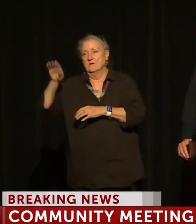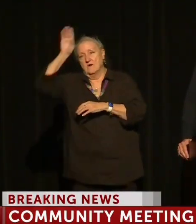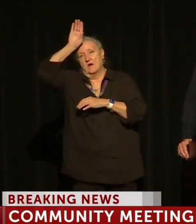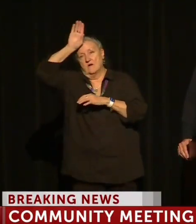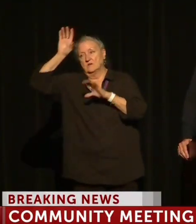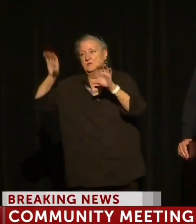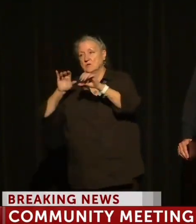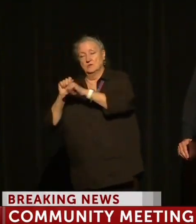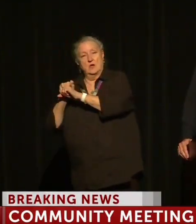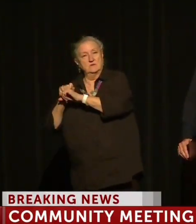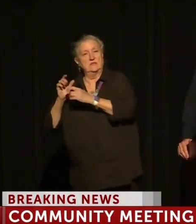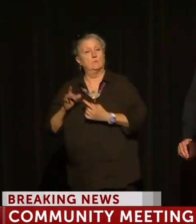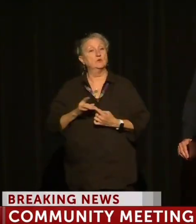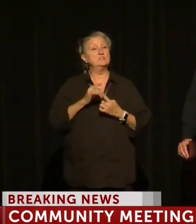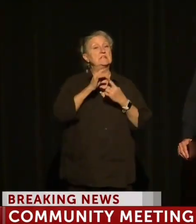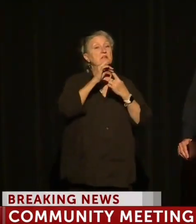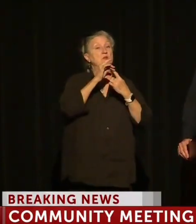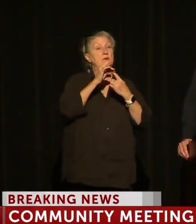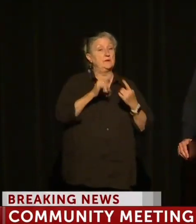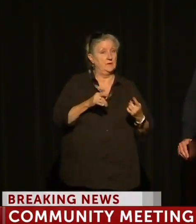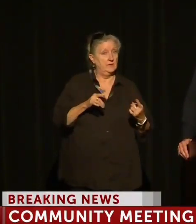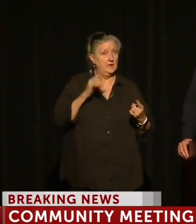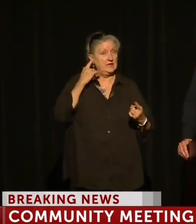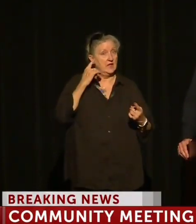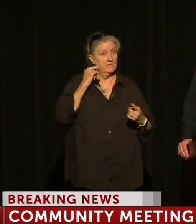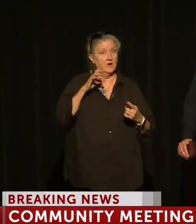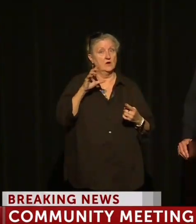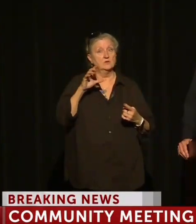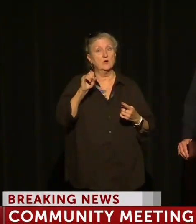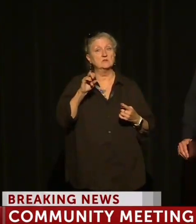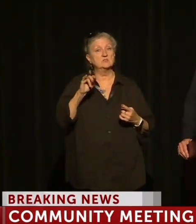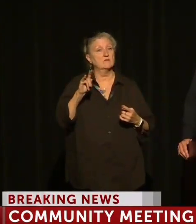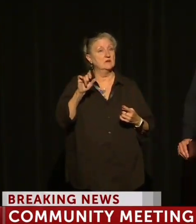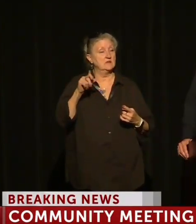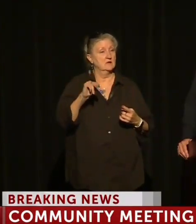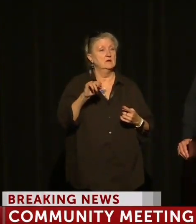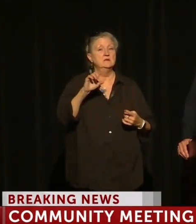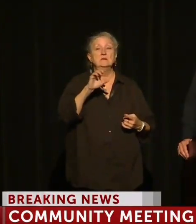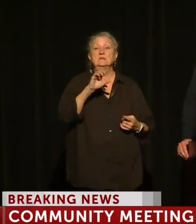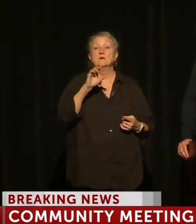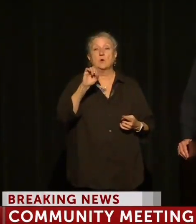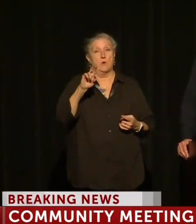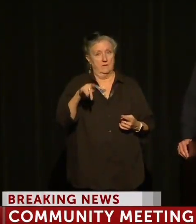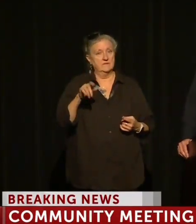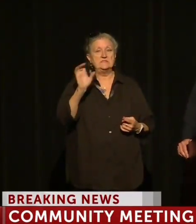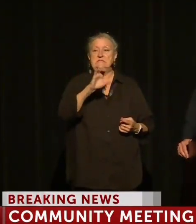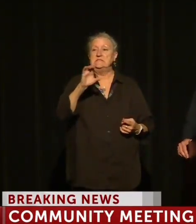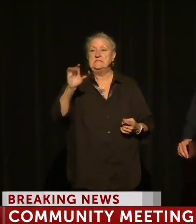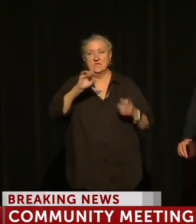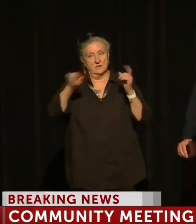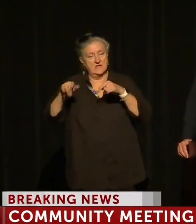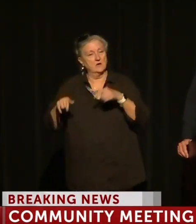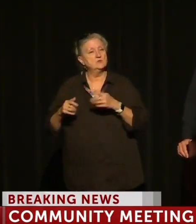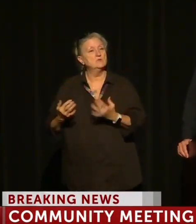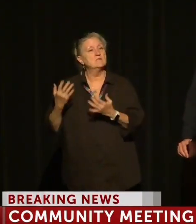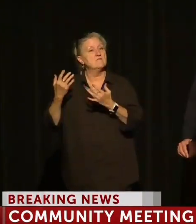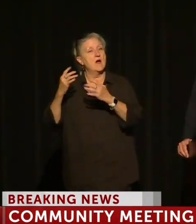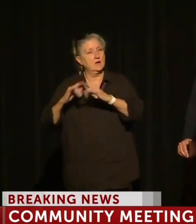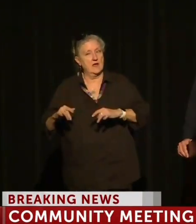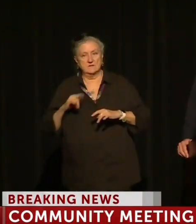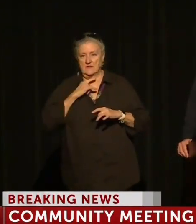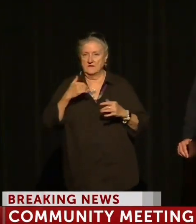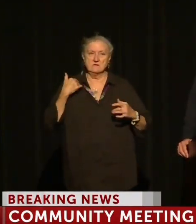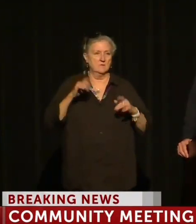they get some recognition. In particular, the California Conservation Corps. The CCC comes out to our fire camps, and these young